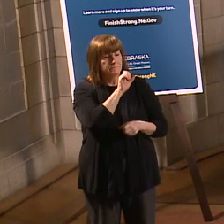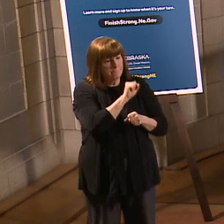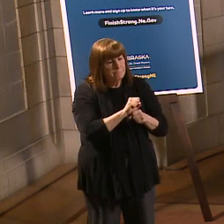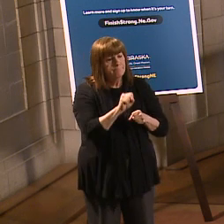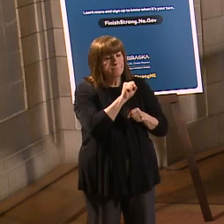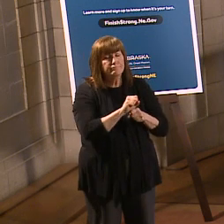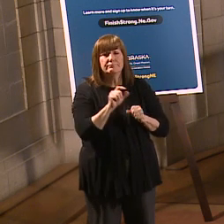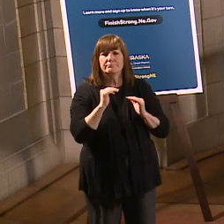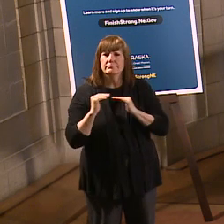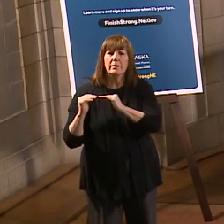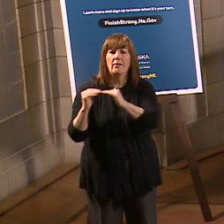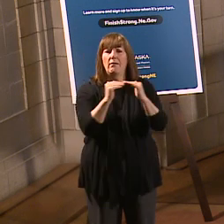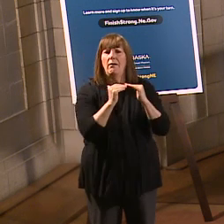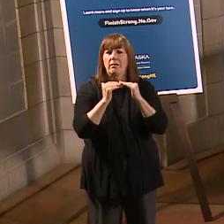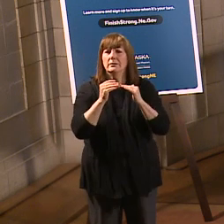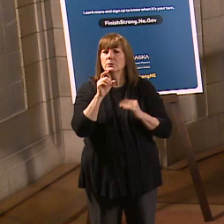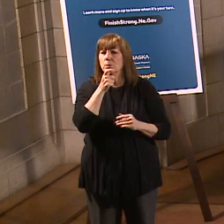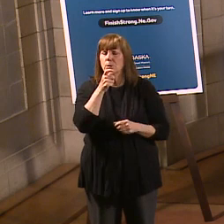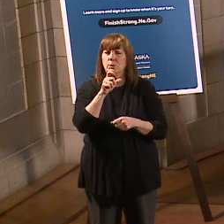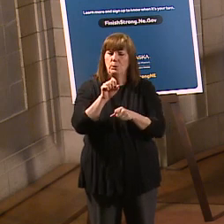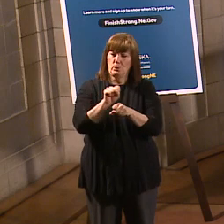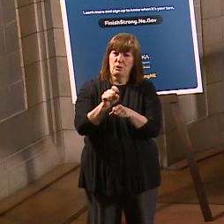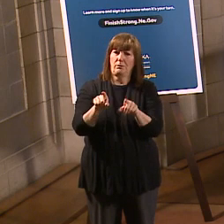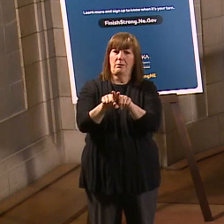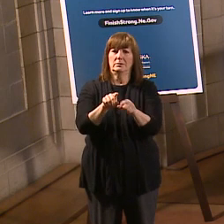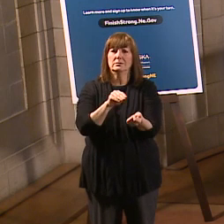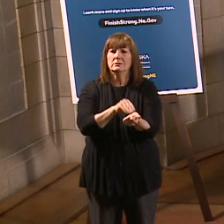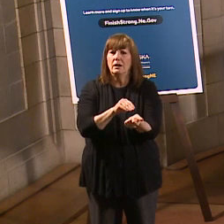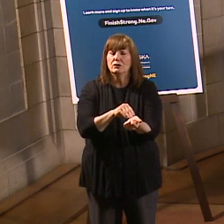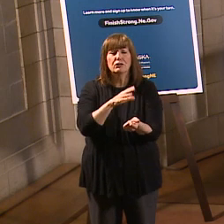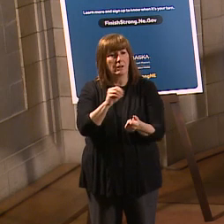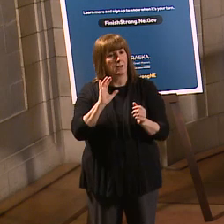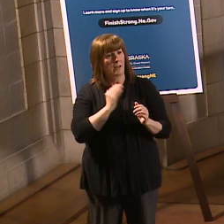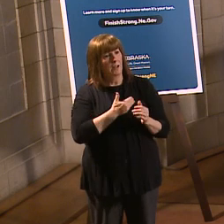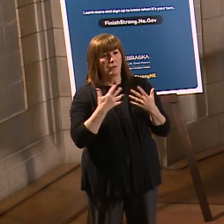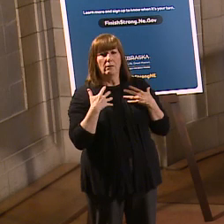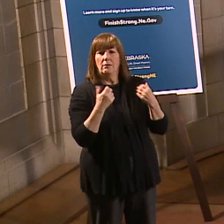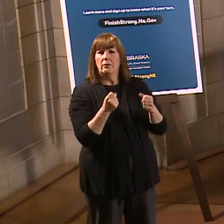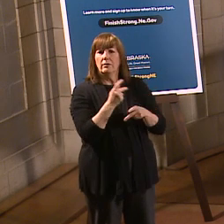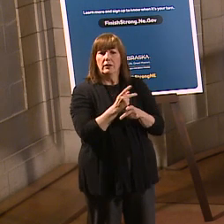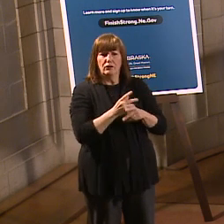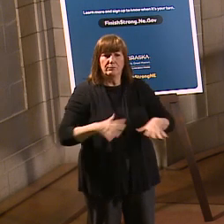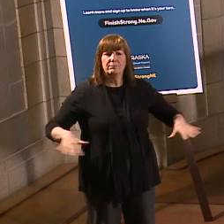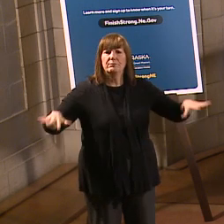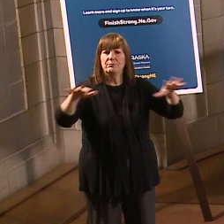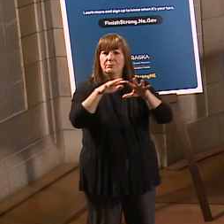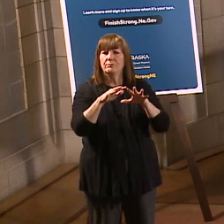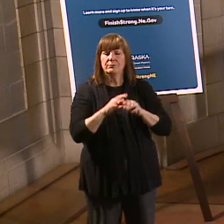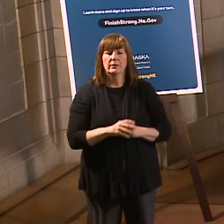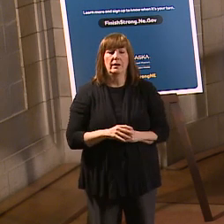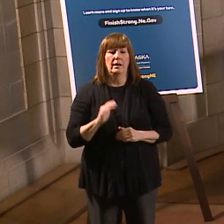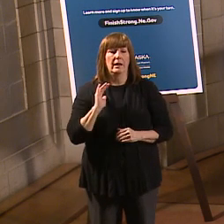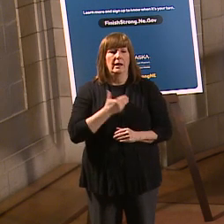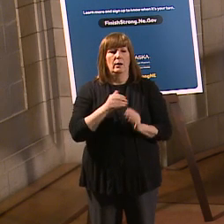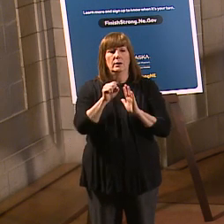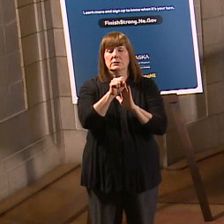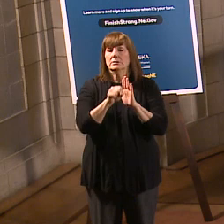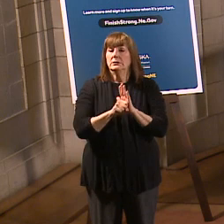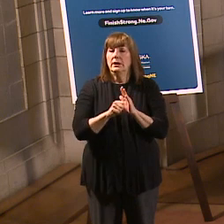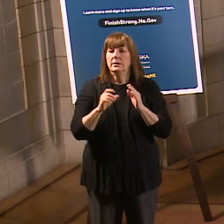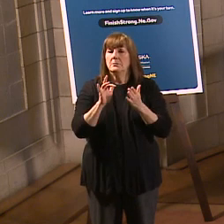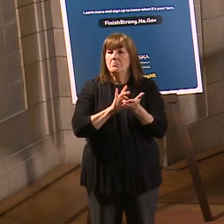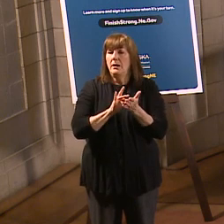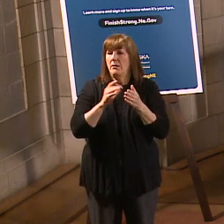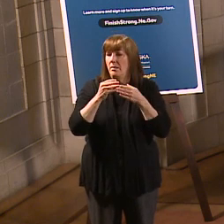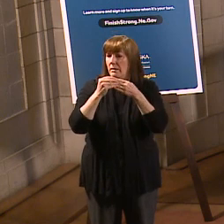physician colleagues and Nebraska's medical community as a whole throughout the last year. Even though our state's medical leaders